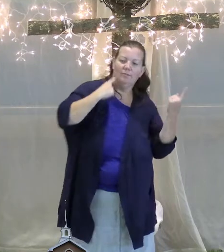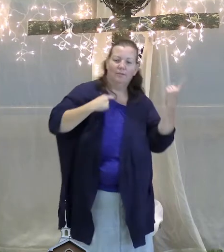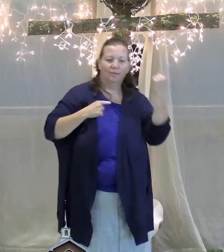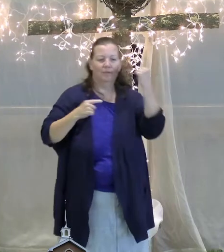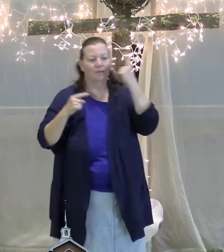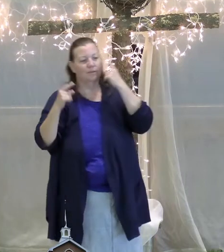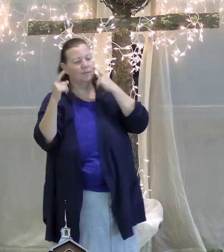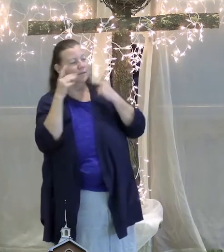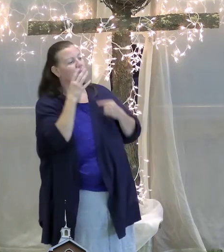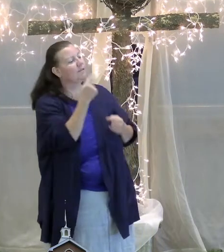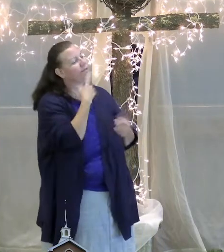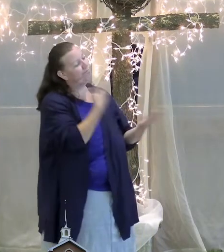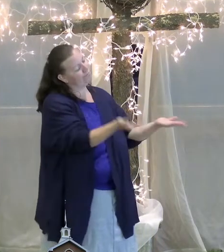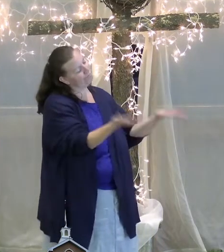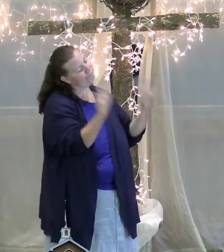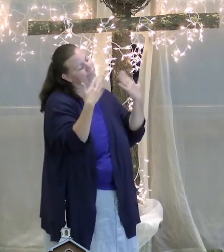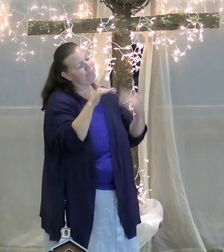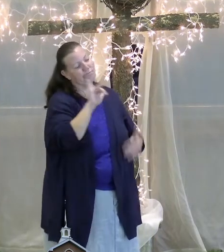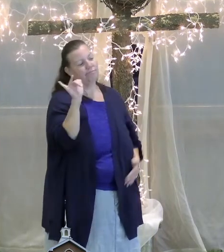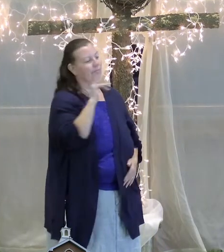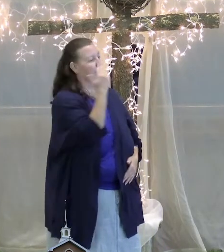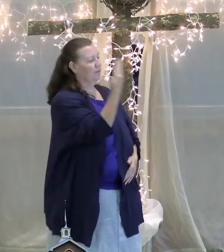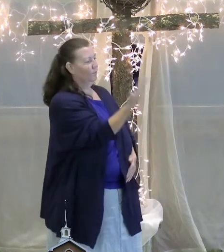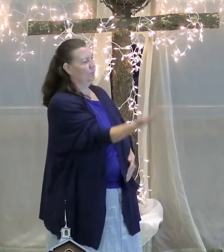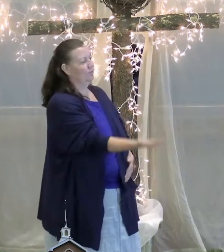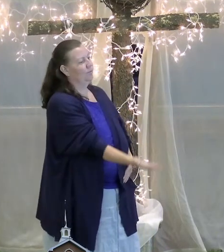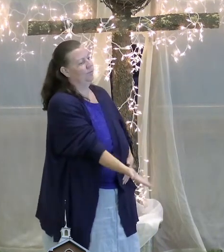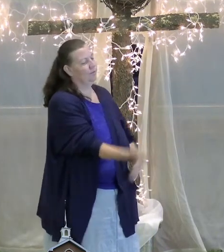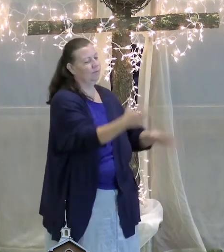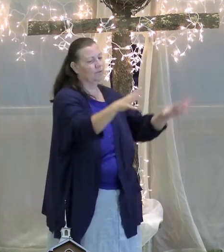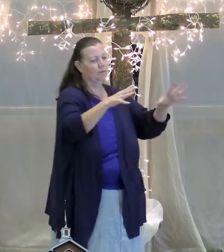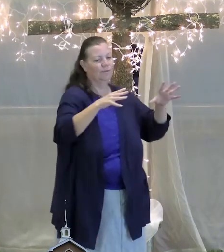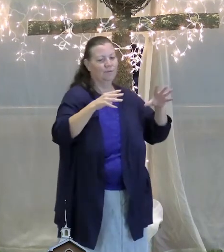and says, come as you are.